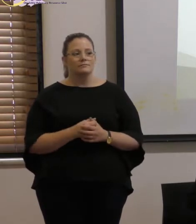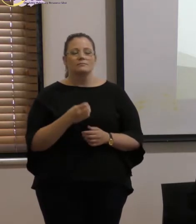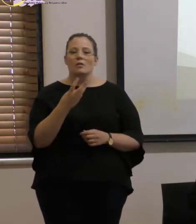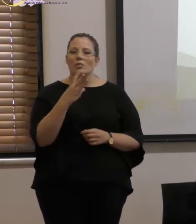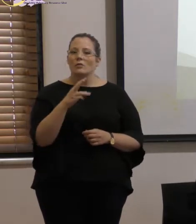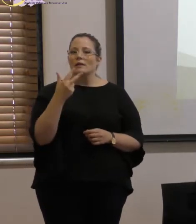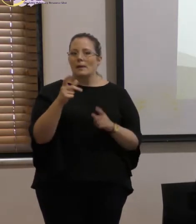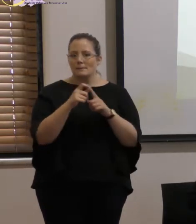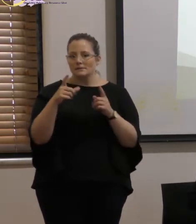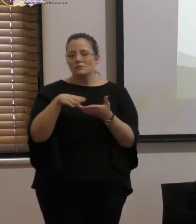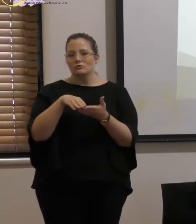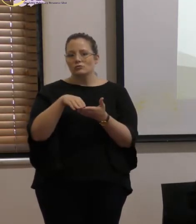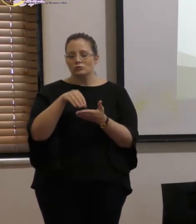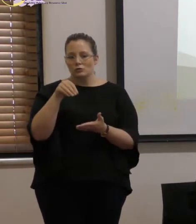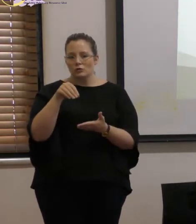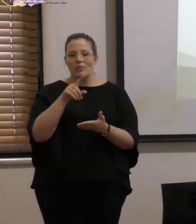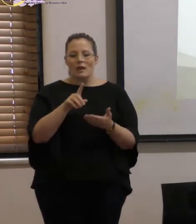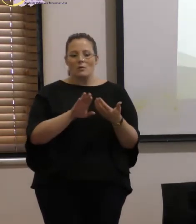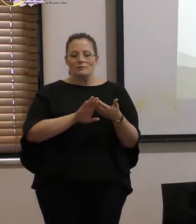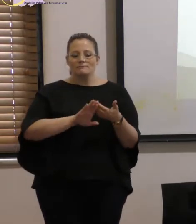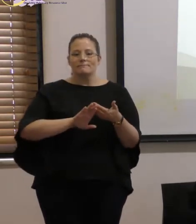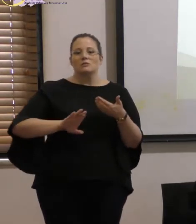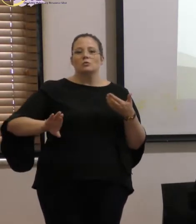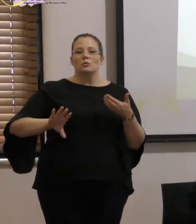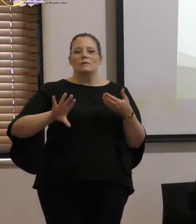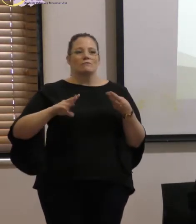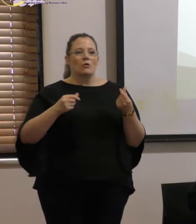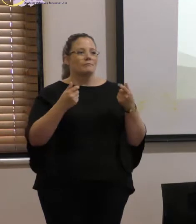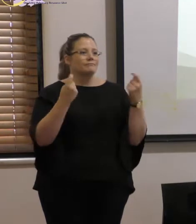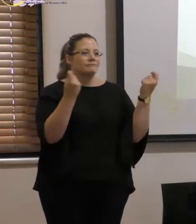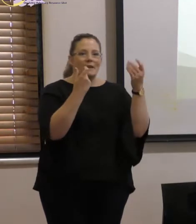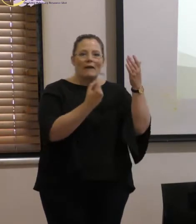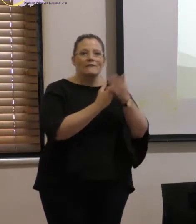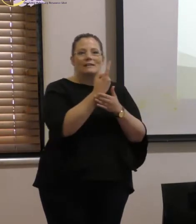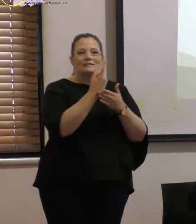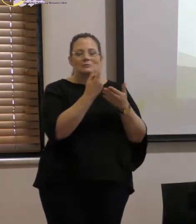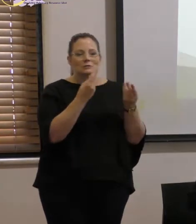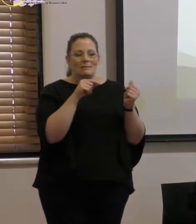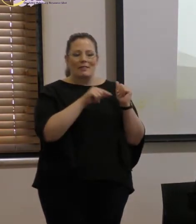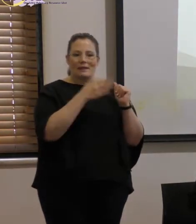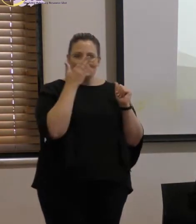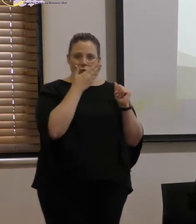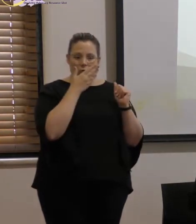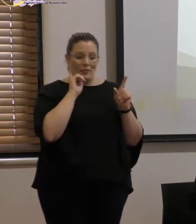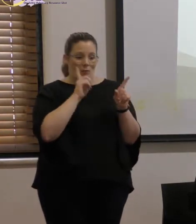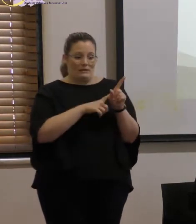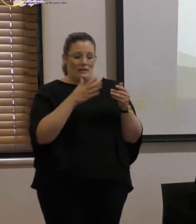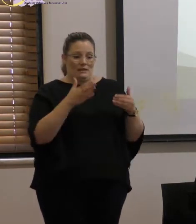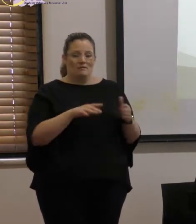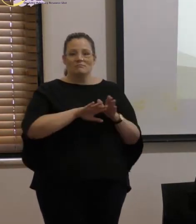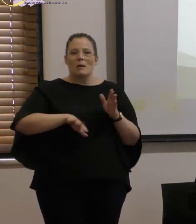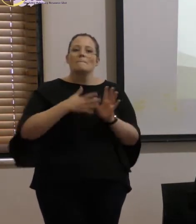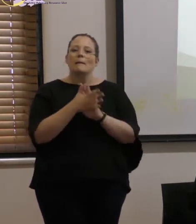38% of students were excluded from events or activities at the school in the last year. So